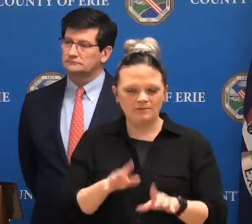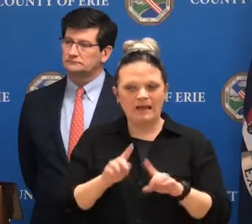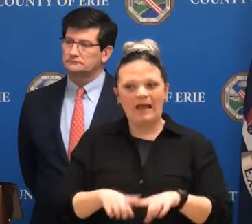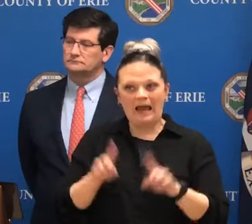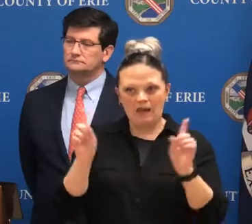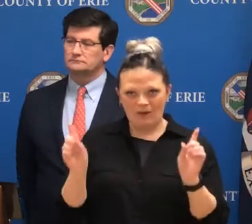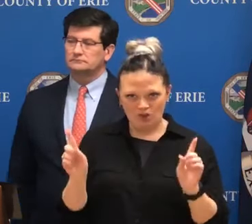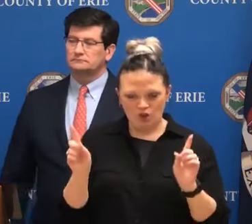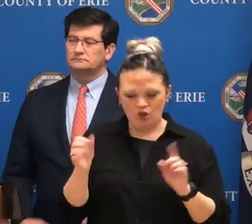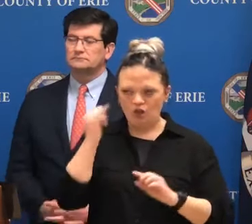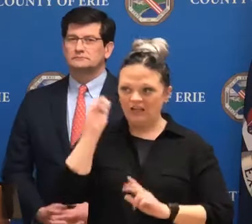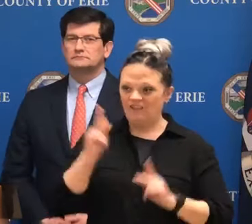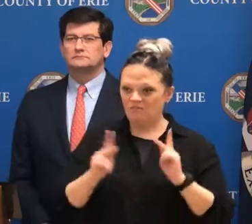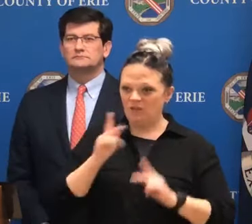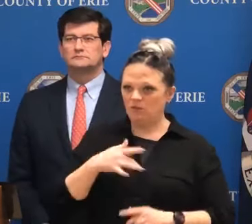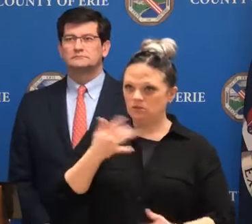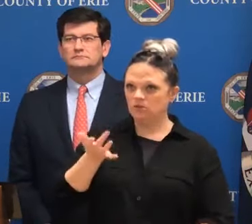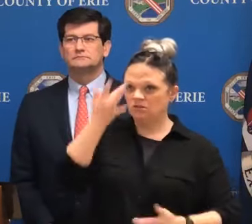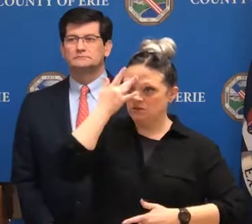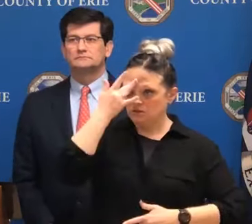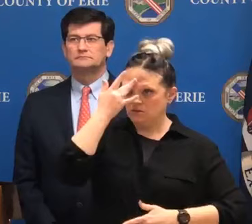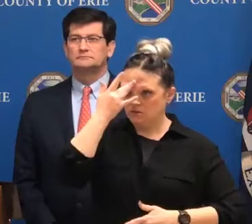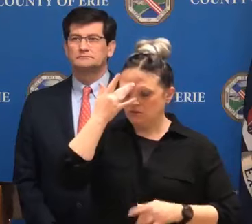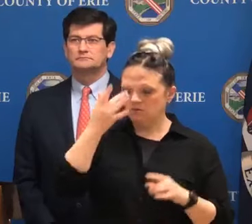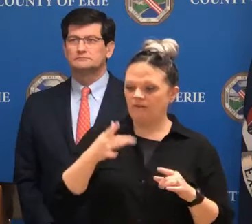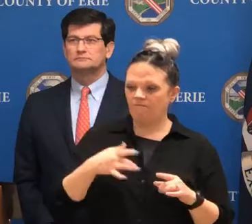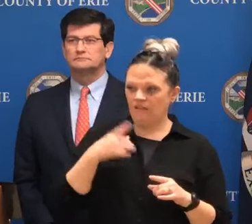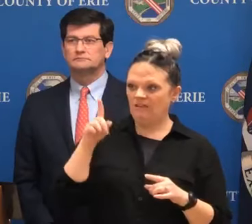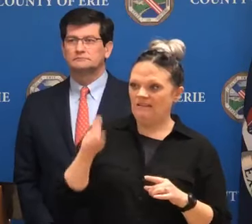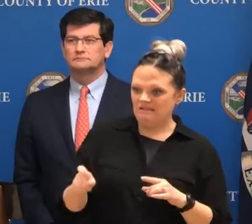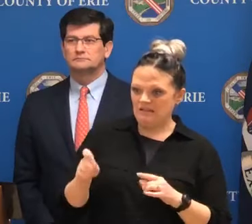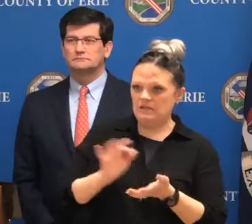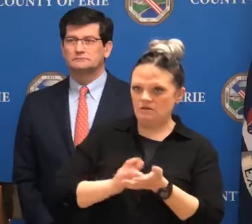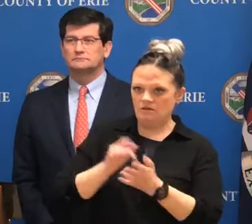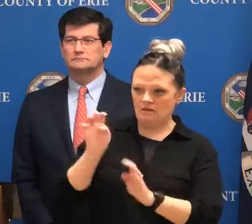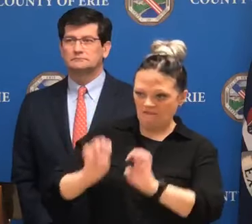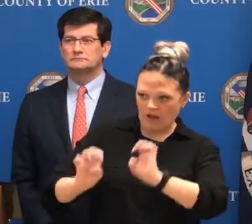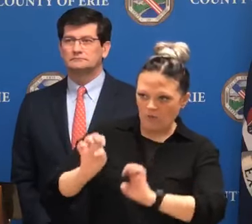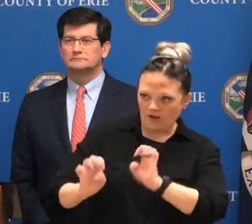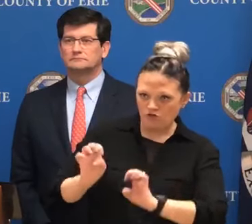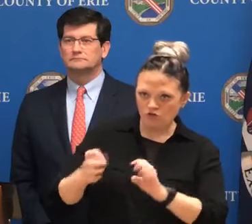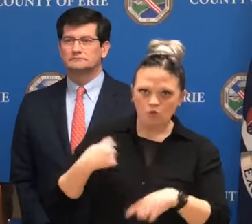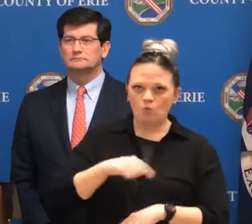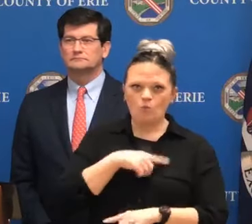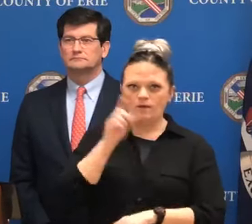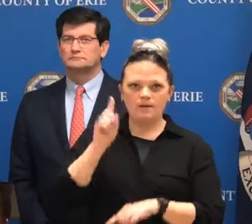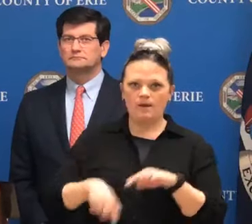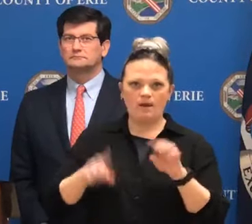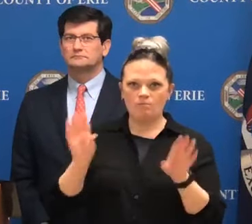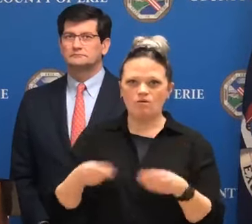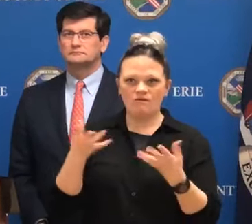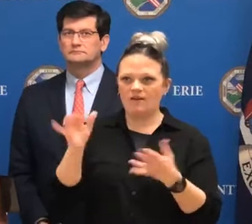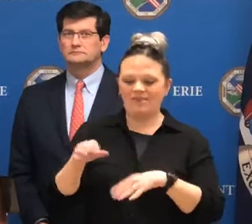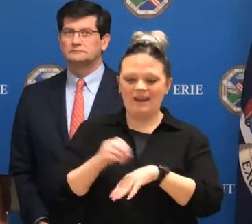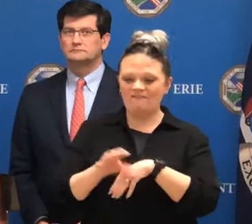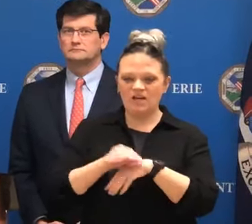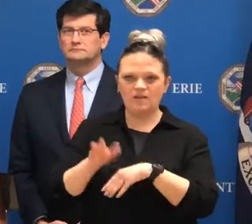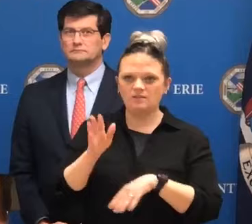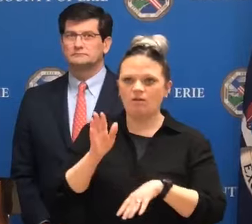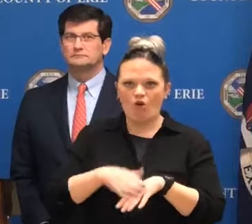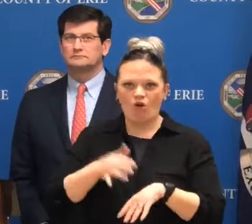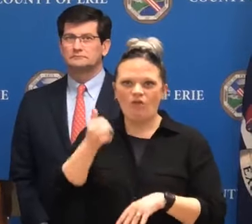if people are ill and they feel that they need a medical evaluation, you know, we cannot provide that advice over the